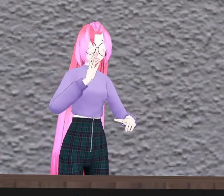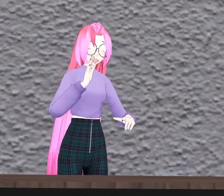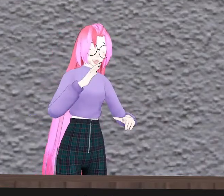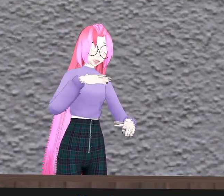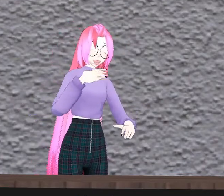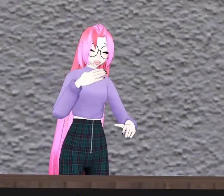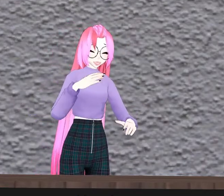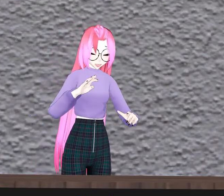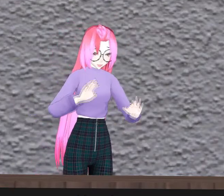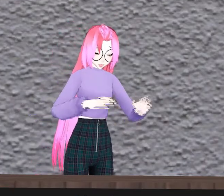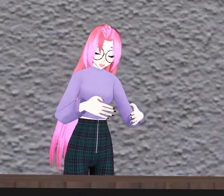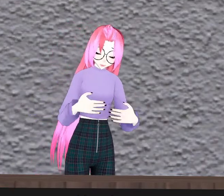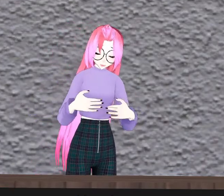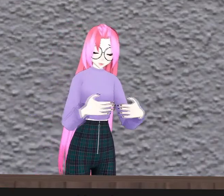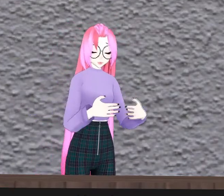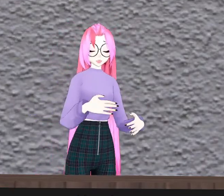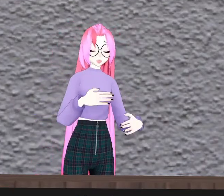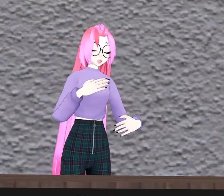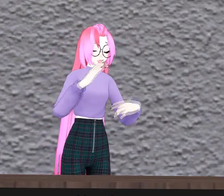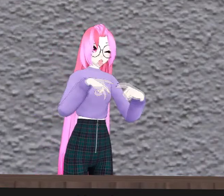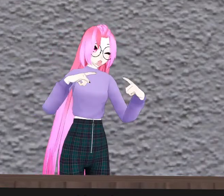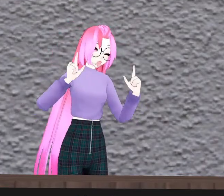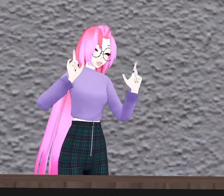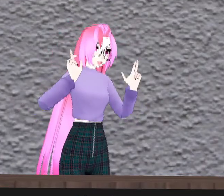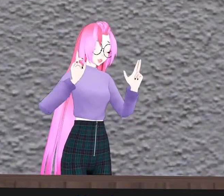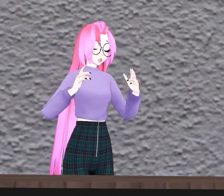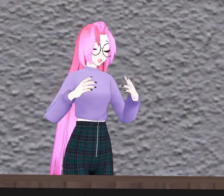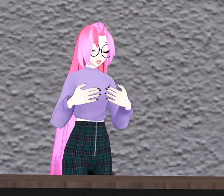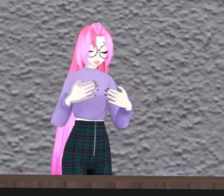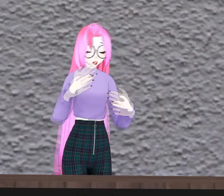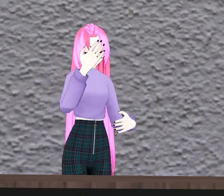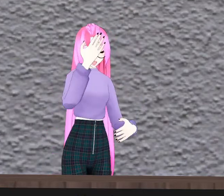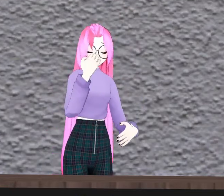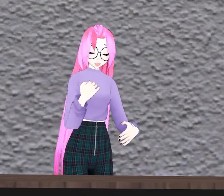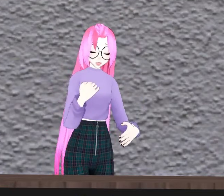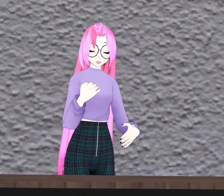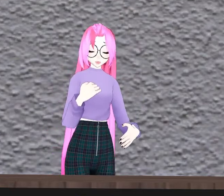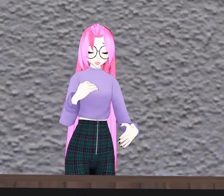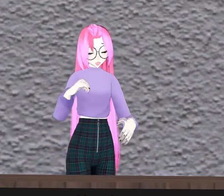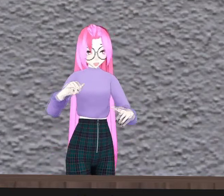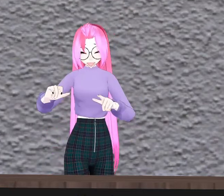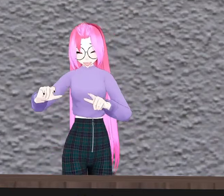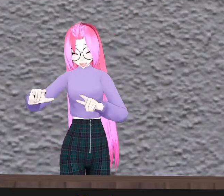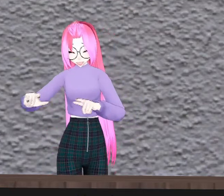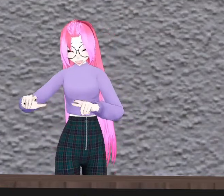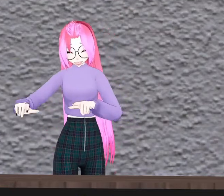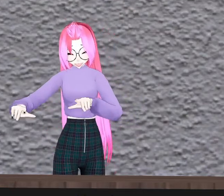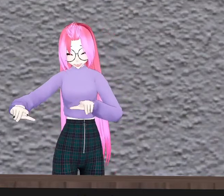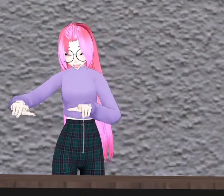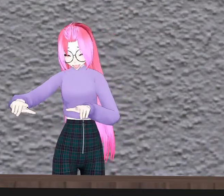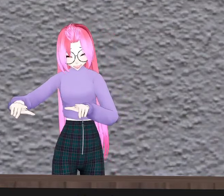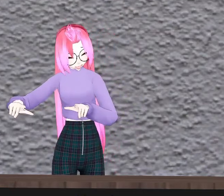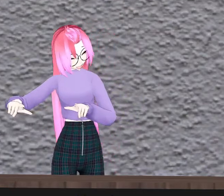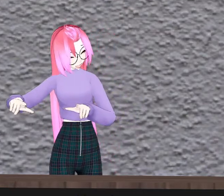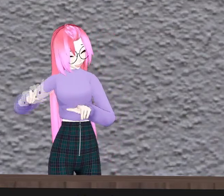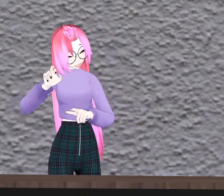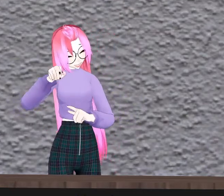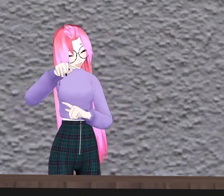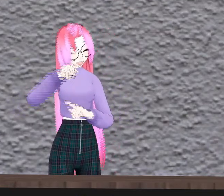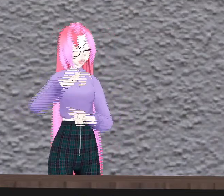have a baby and they can't hear the baby crying at night. So what they'll do is they'll set up a camera. So if the baby